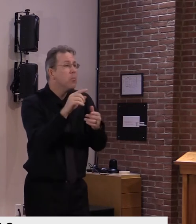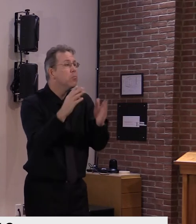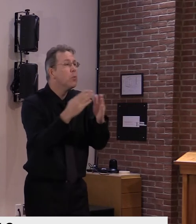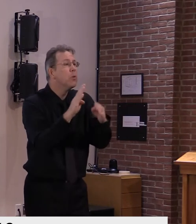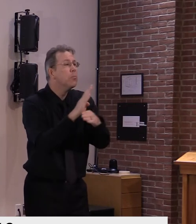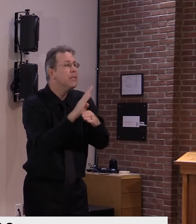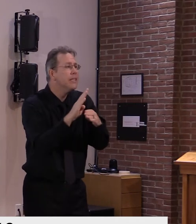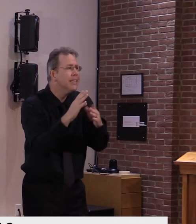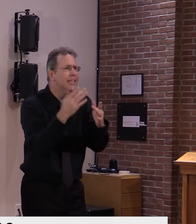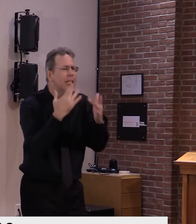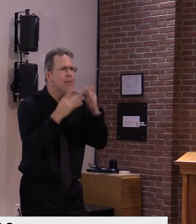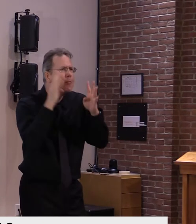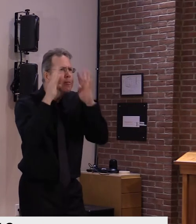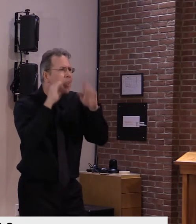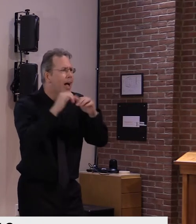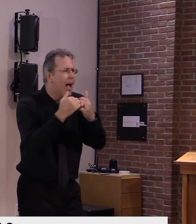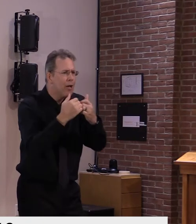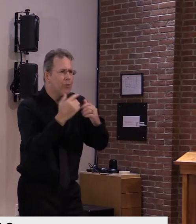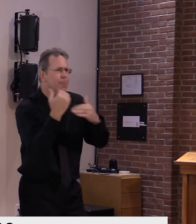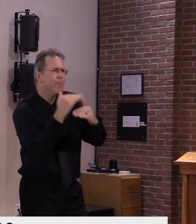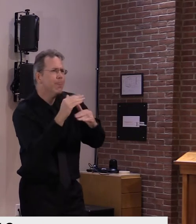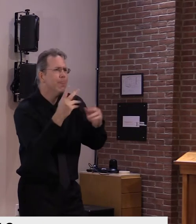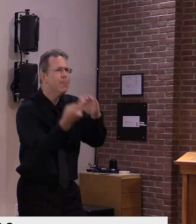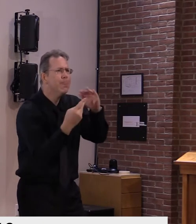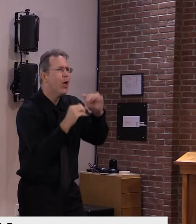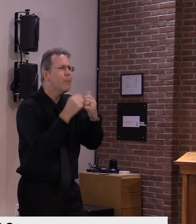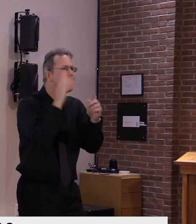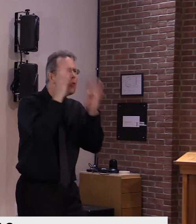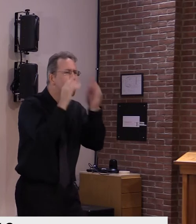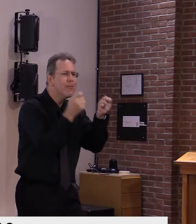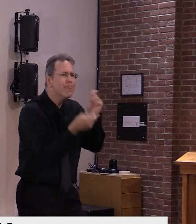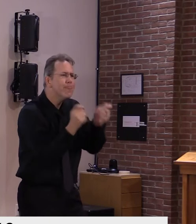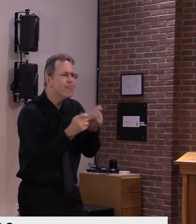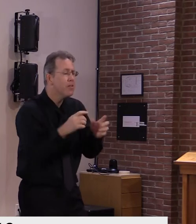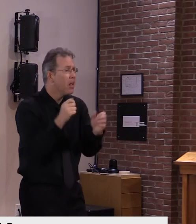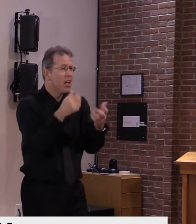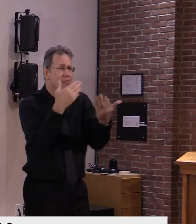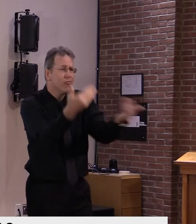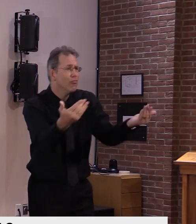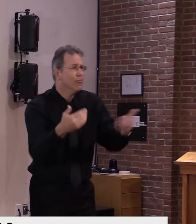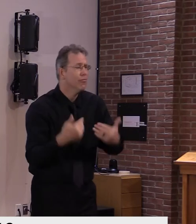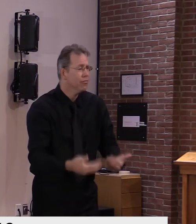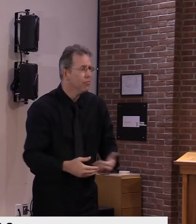that's going to be unique. But at the same time, I think it will keep people safe.